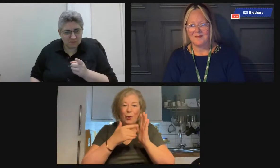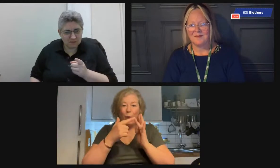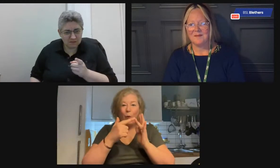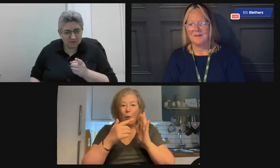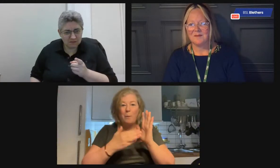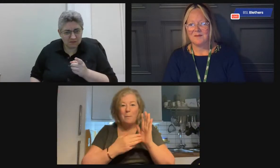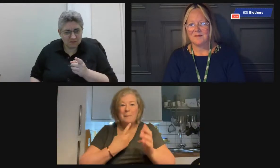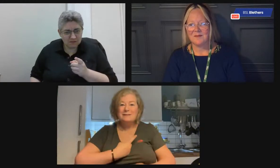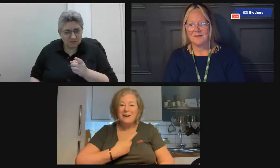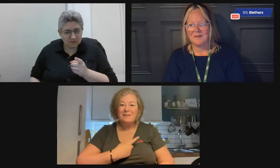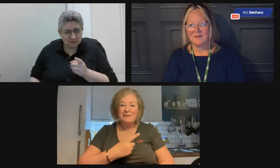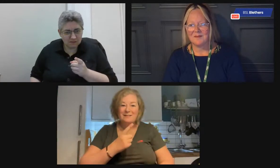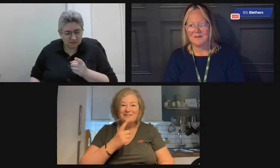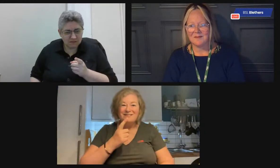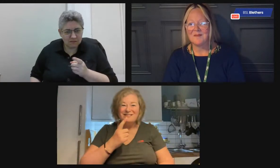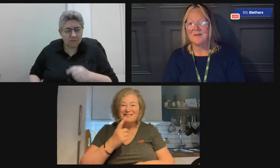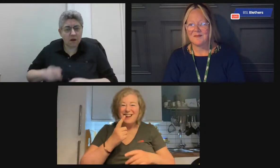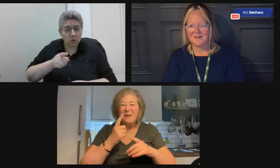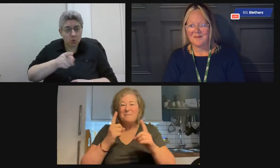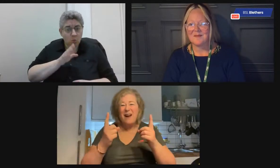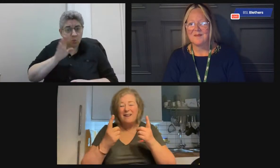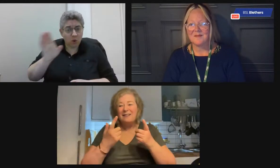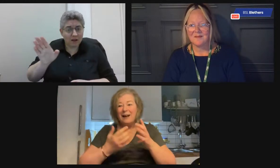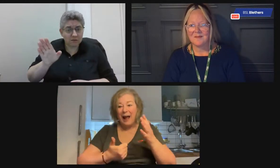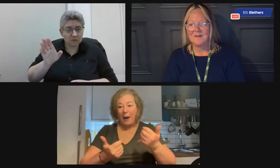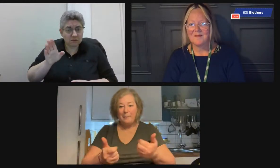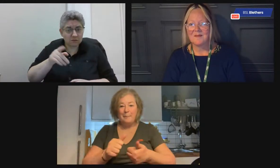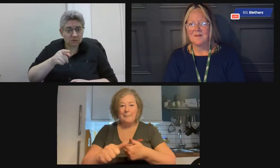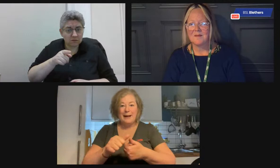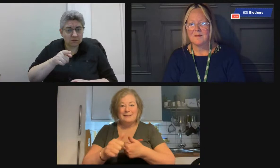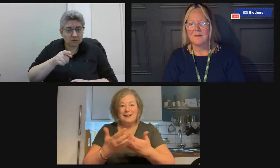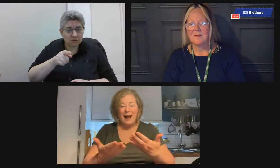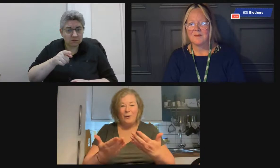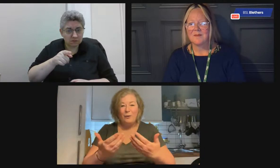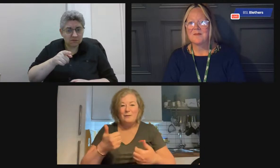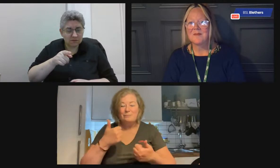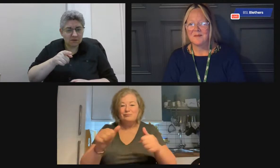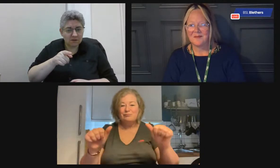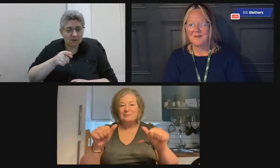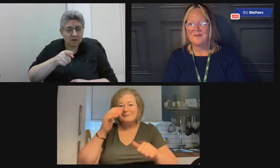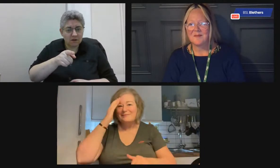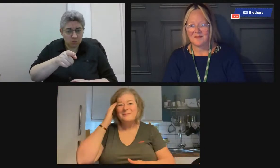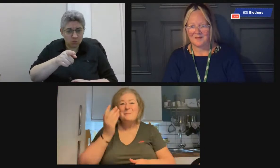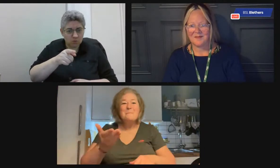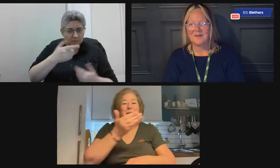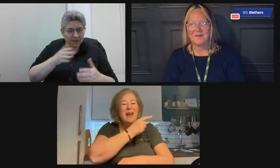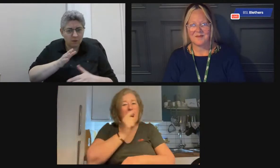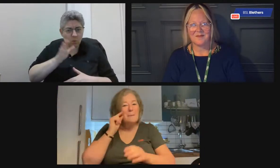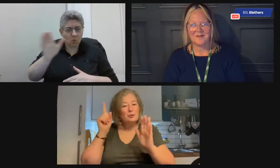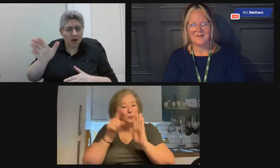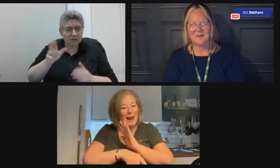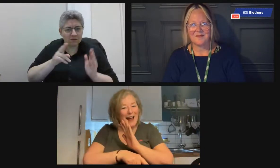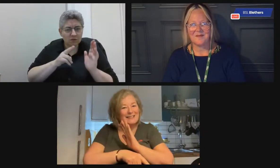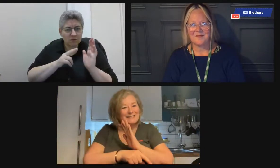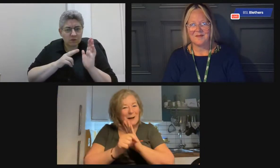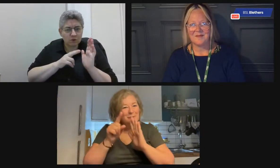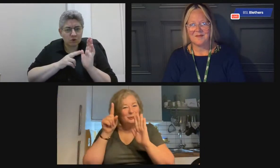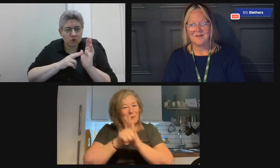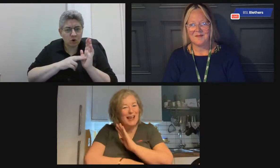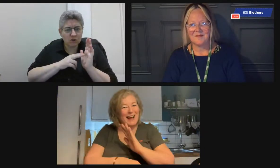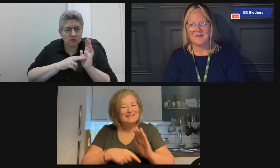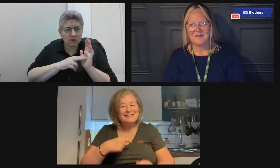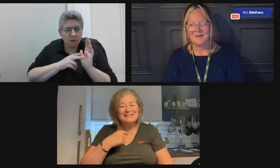And, you know, it was great, the face to face, but, I'm So you, better at Zoom and things like that